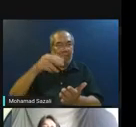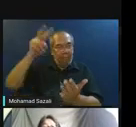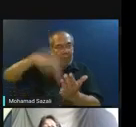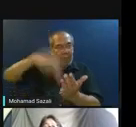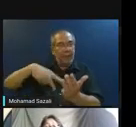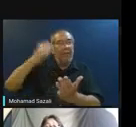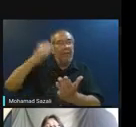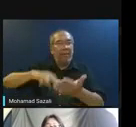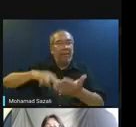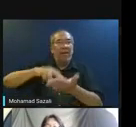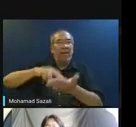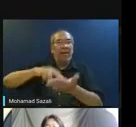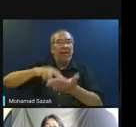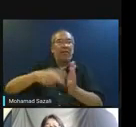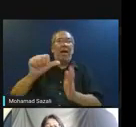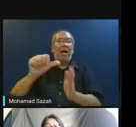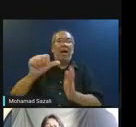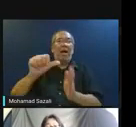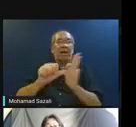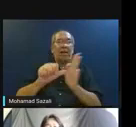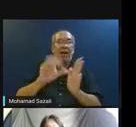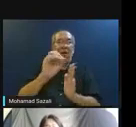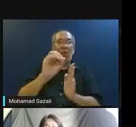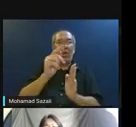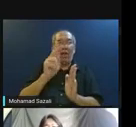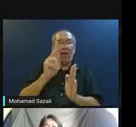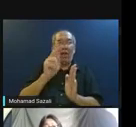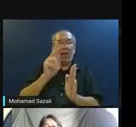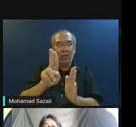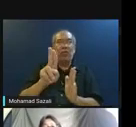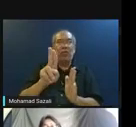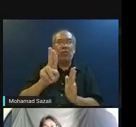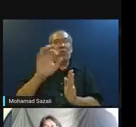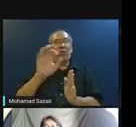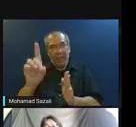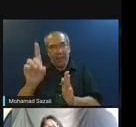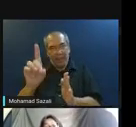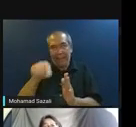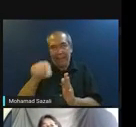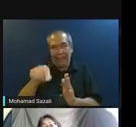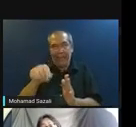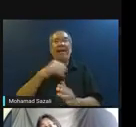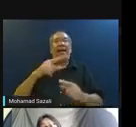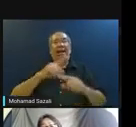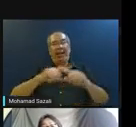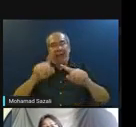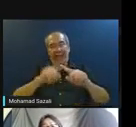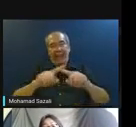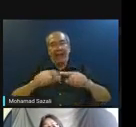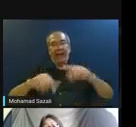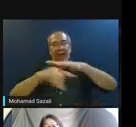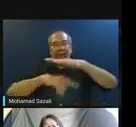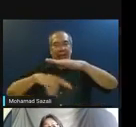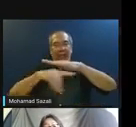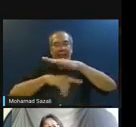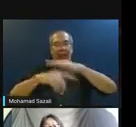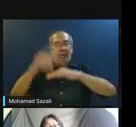OKU of People with Disabilities Act 2008. So all these accessible